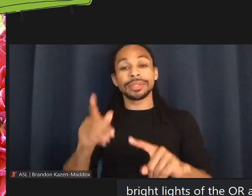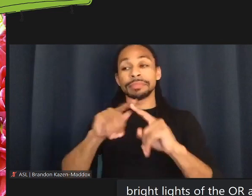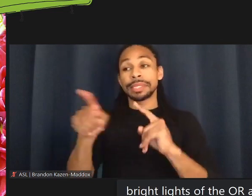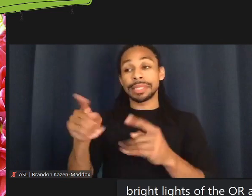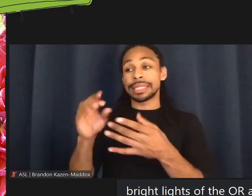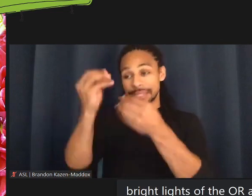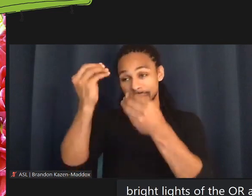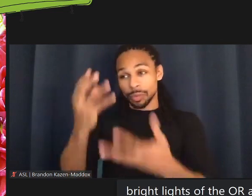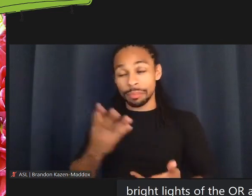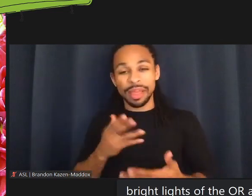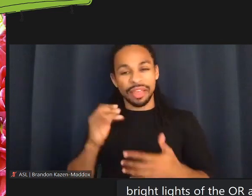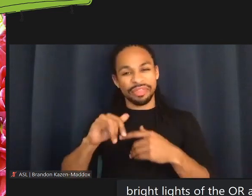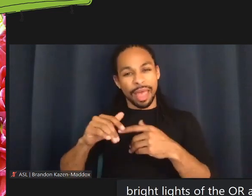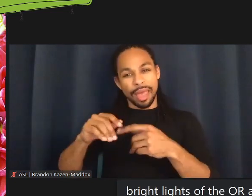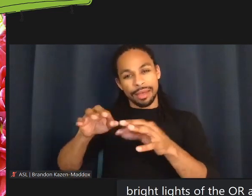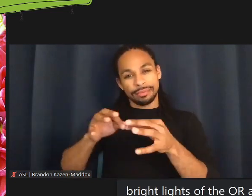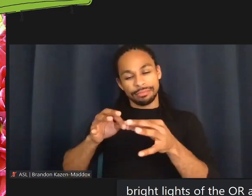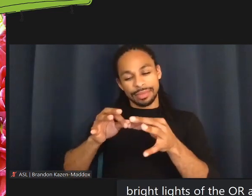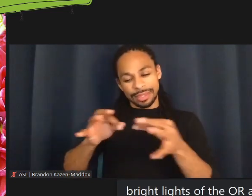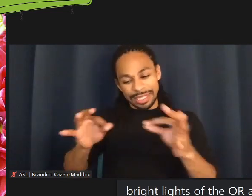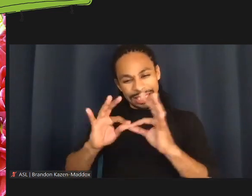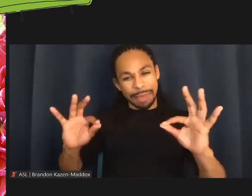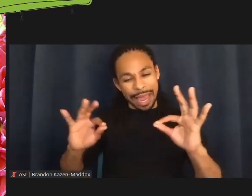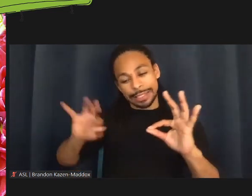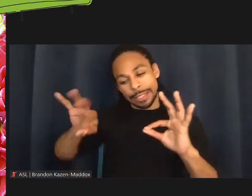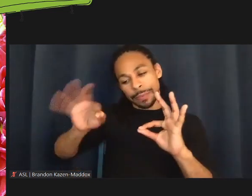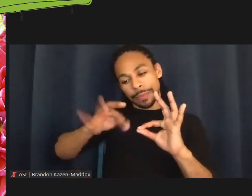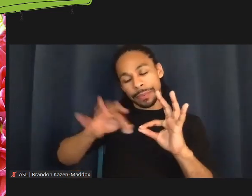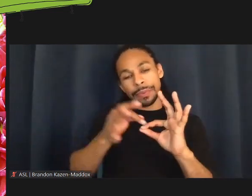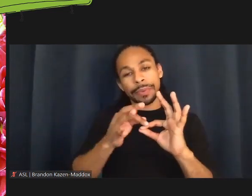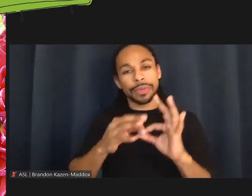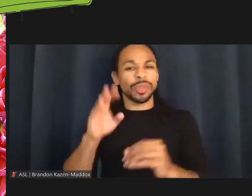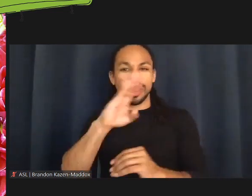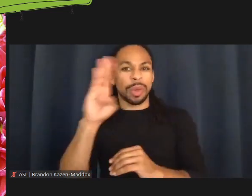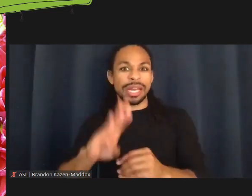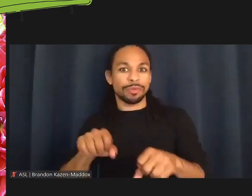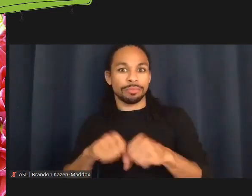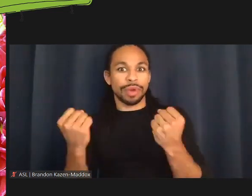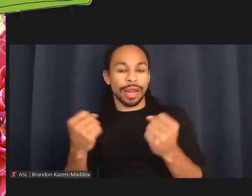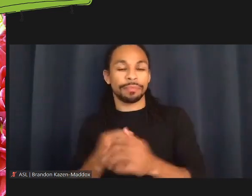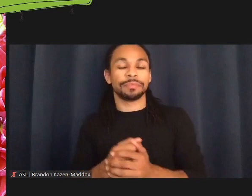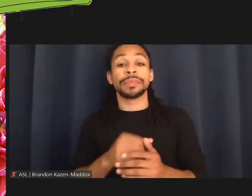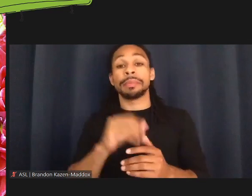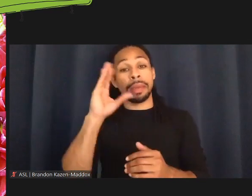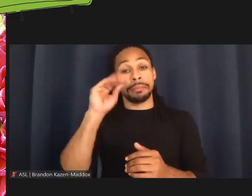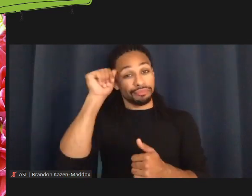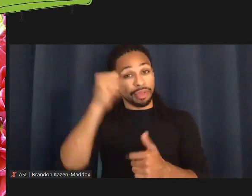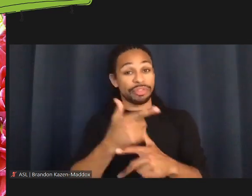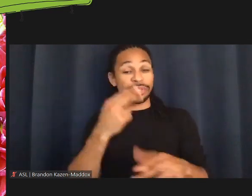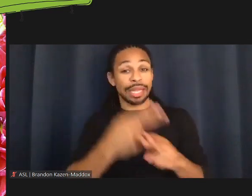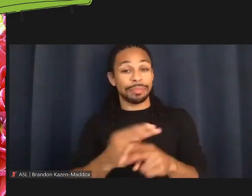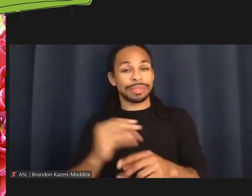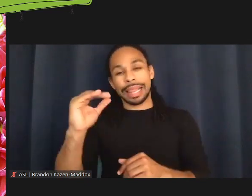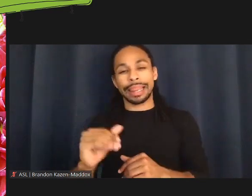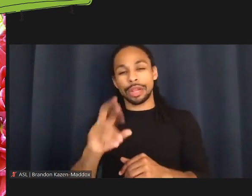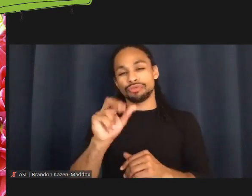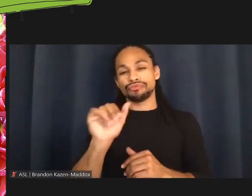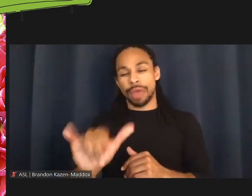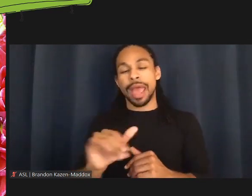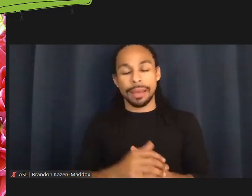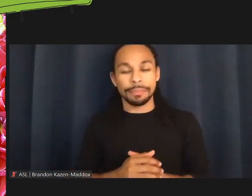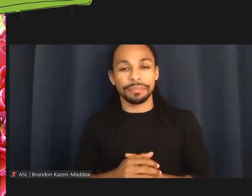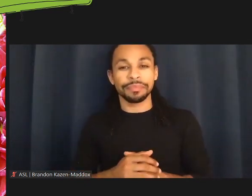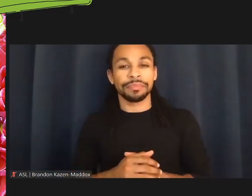strength, so they'll never break. His nickname was Little Ray, after my stepfather, a fitting name for men with radiant skin